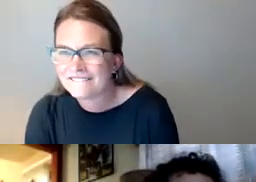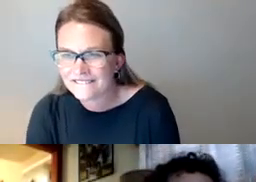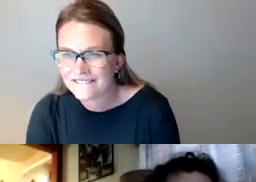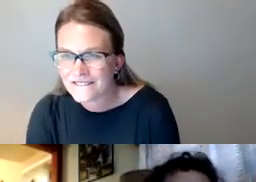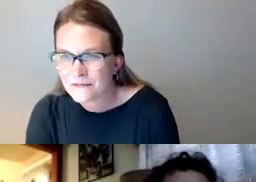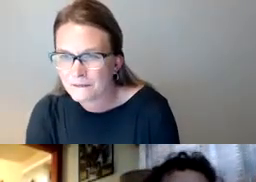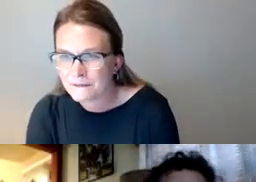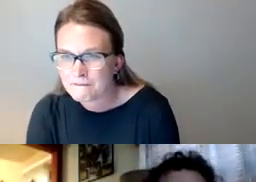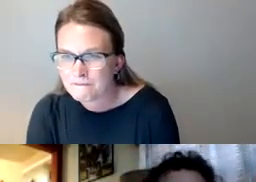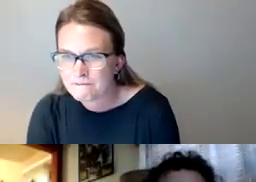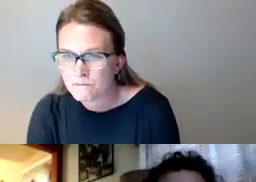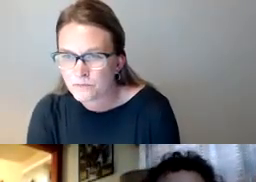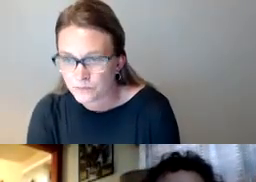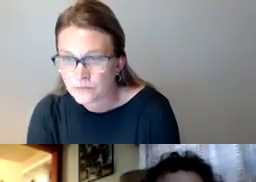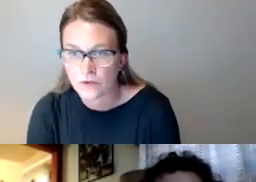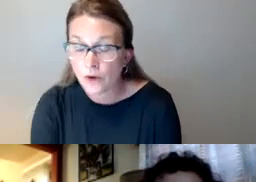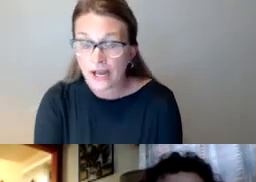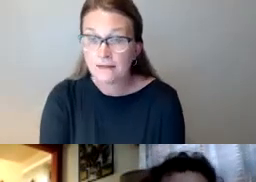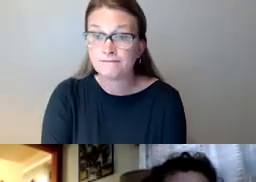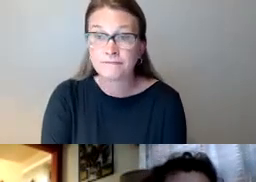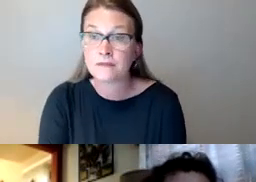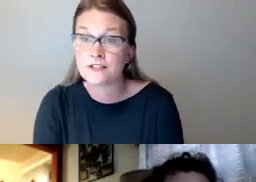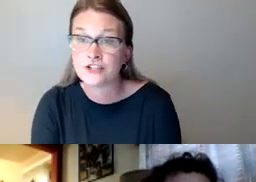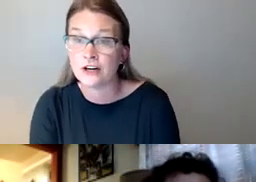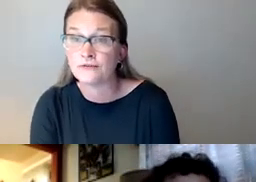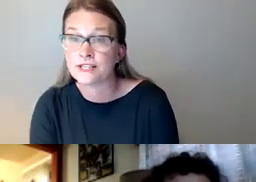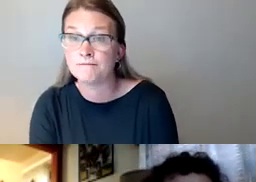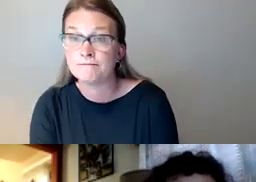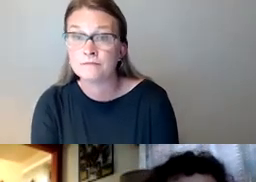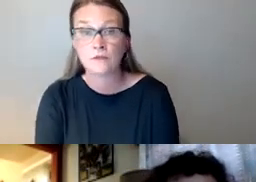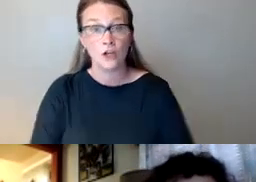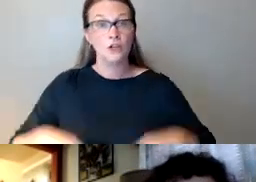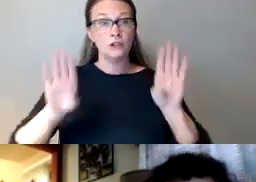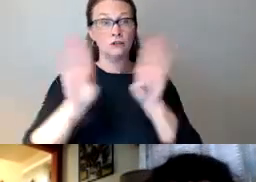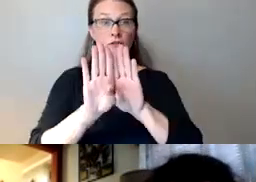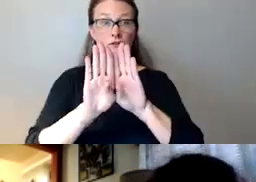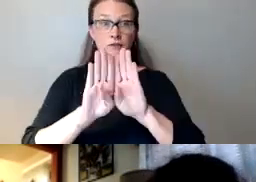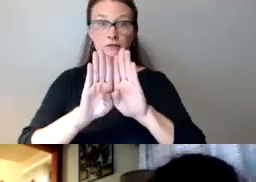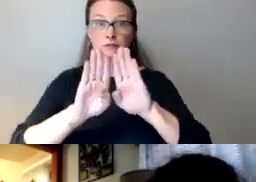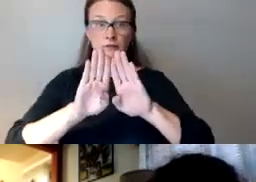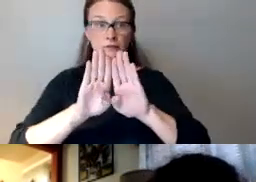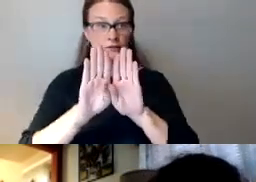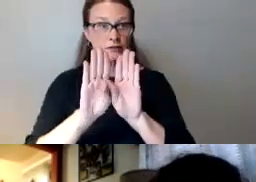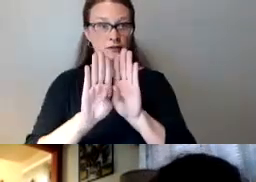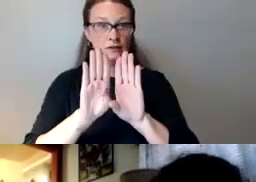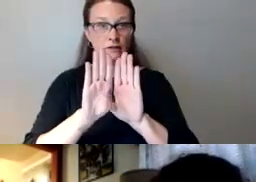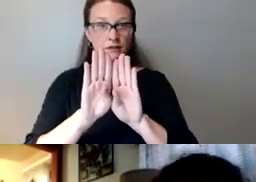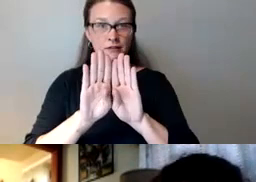lots of them are wanting just to learn different signs. Okay. Like door, egg, Easter, mom and dad, I love